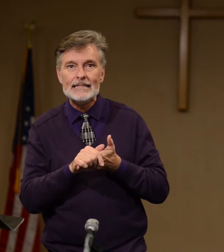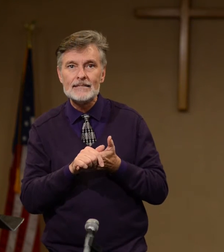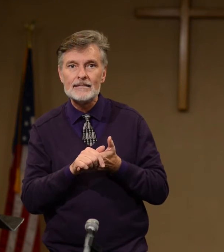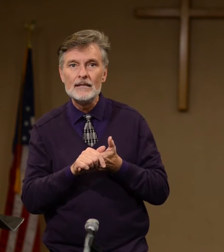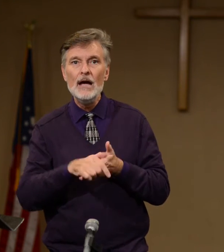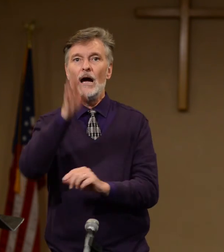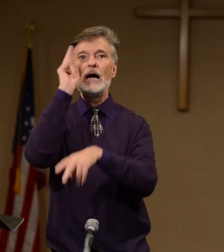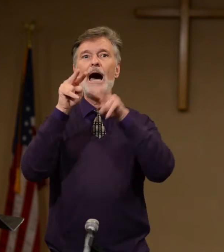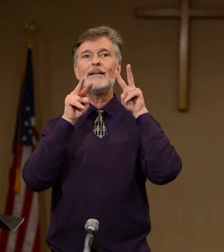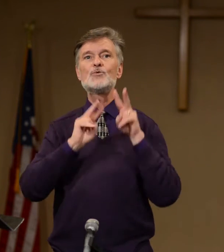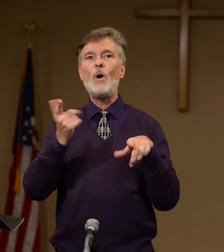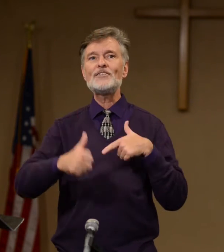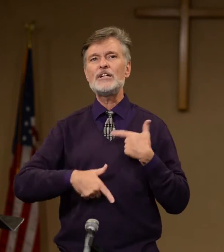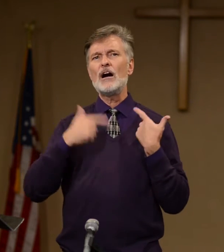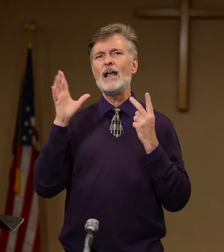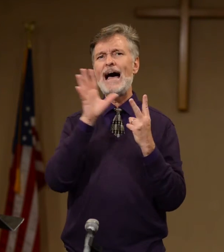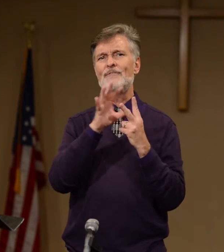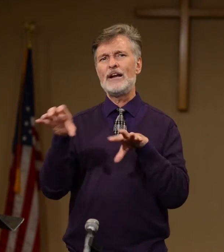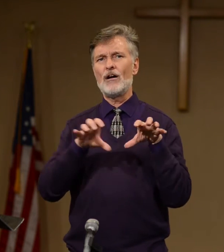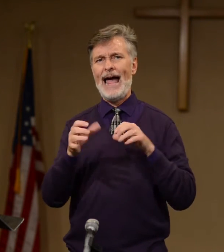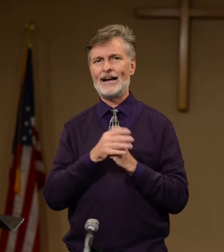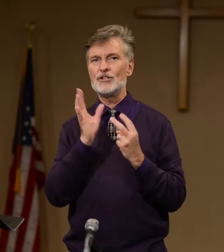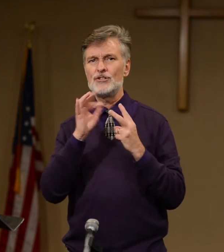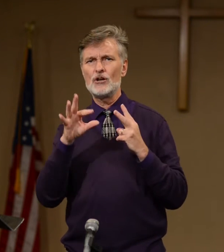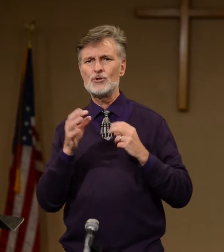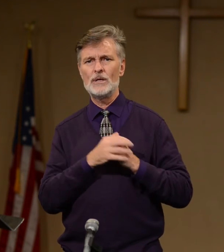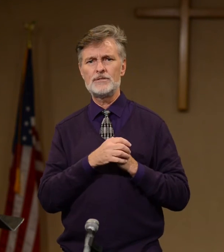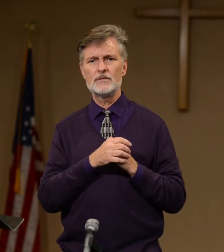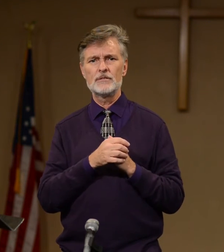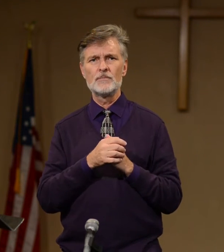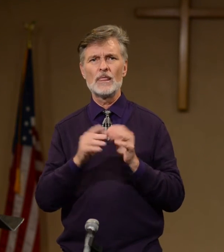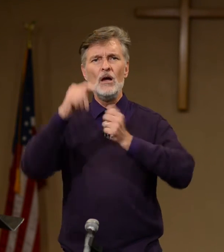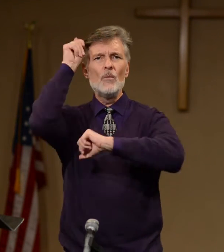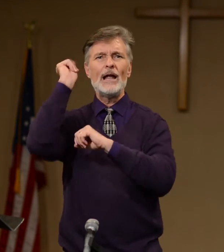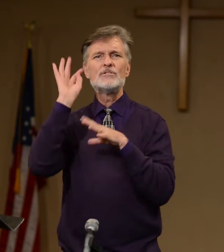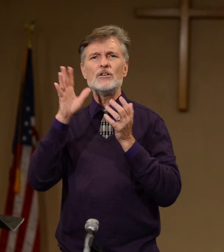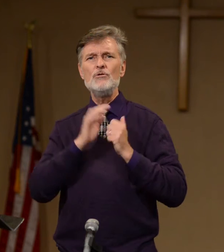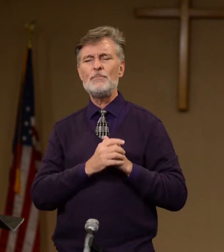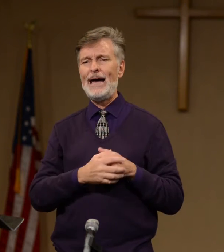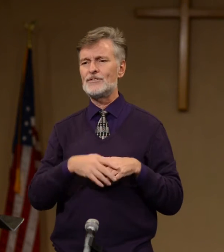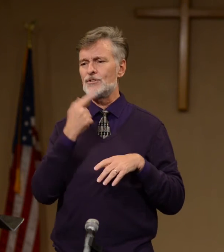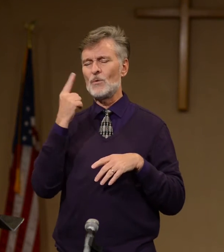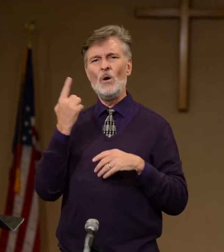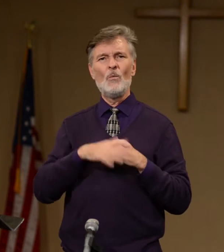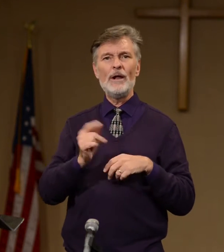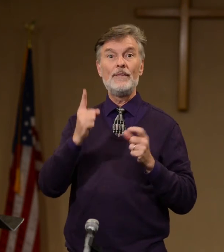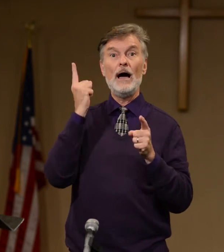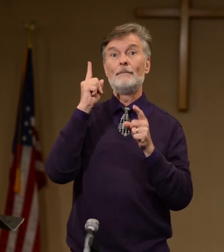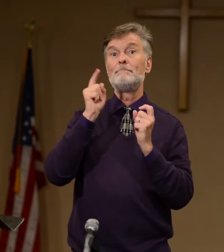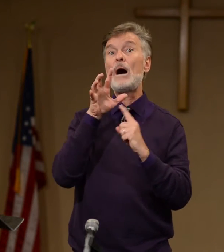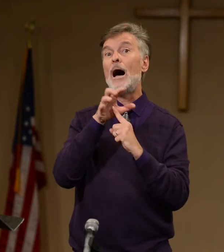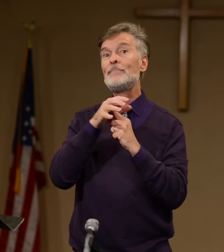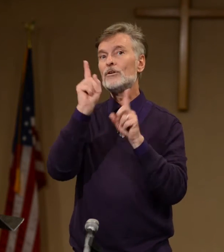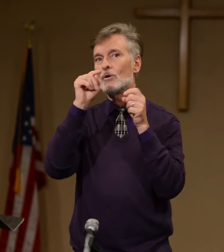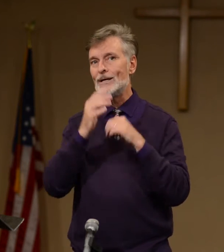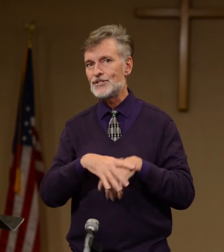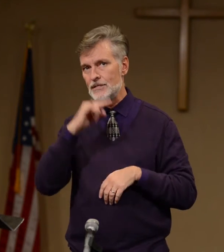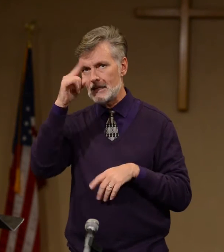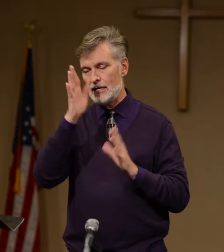studies. God is watching our life and our actions, our choices. When I was a youth pastor, one of the popular questions the kids